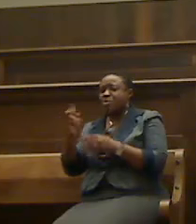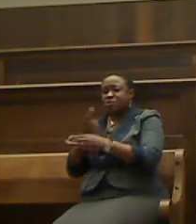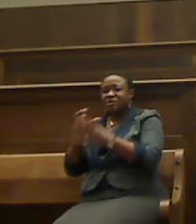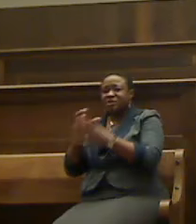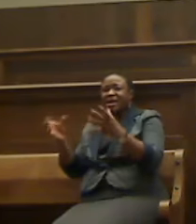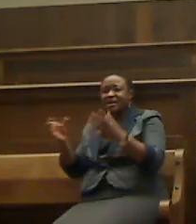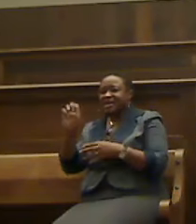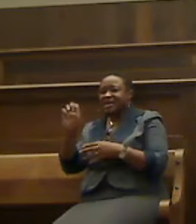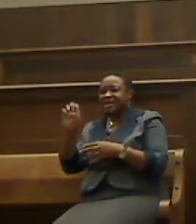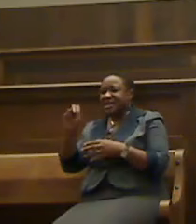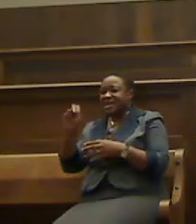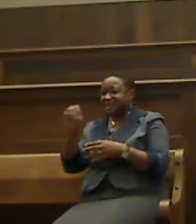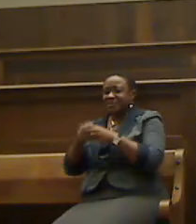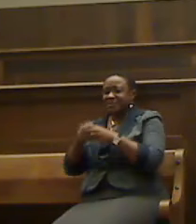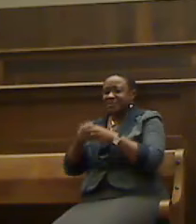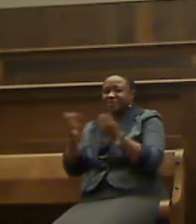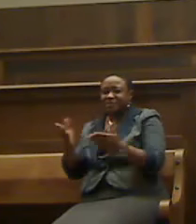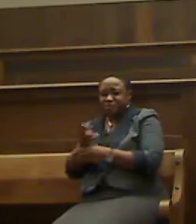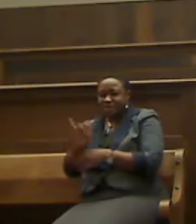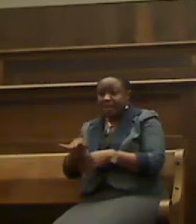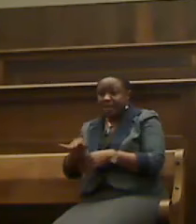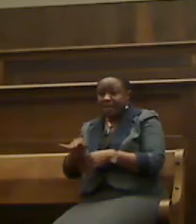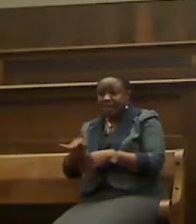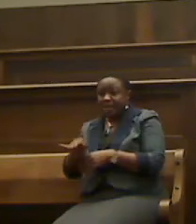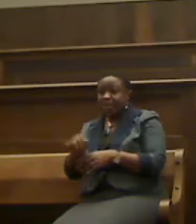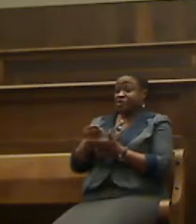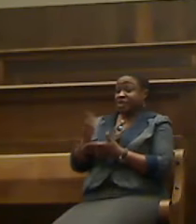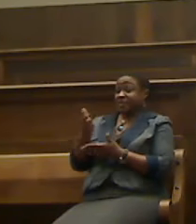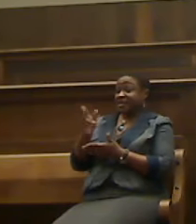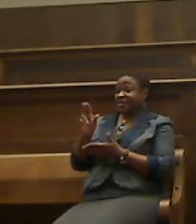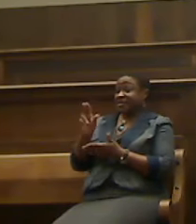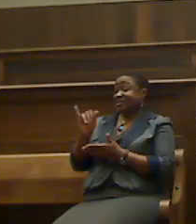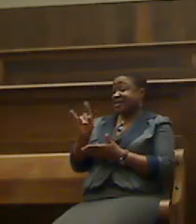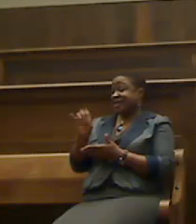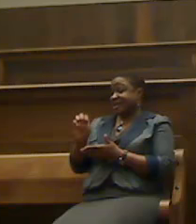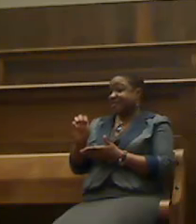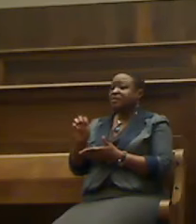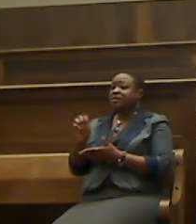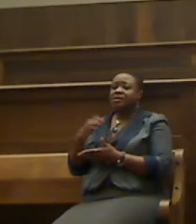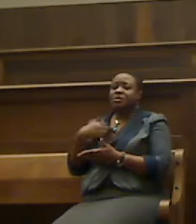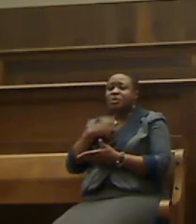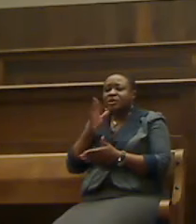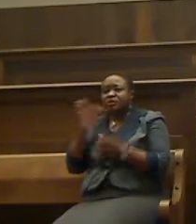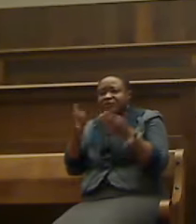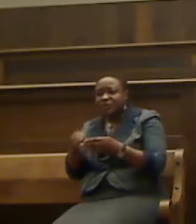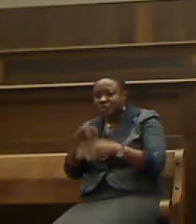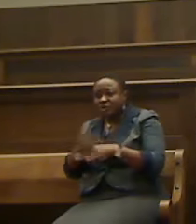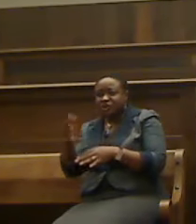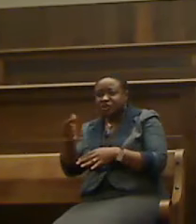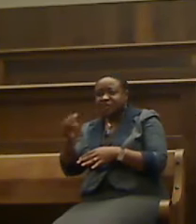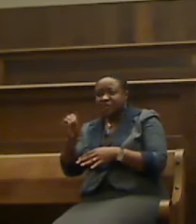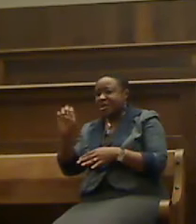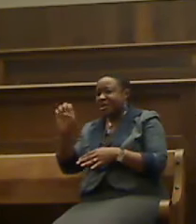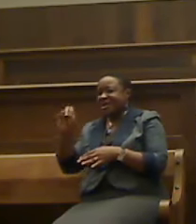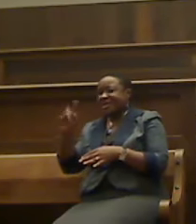a lot of things. In our shopping guide, by the way, we don't focus on the GMO